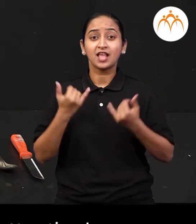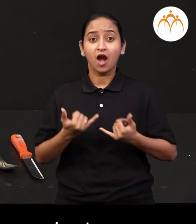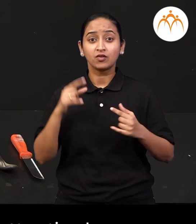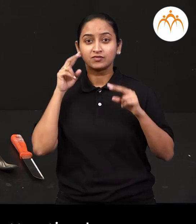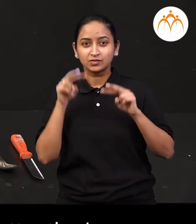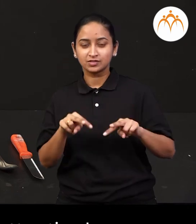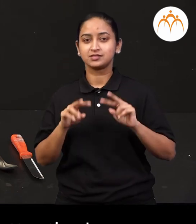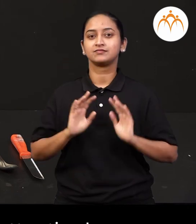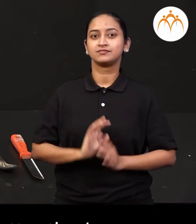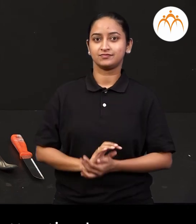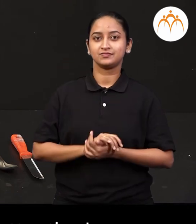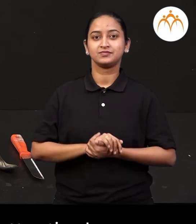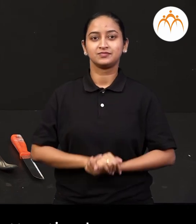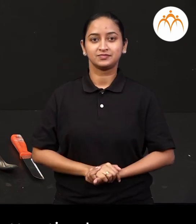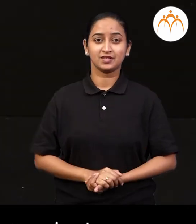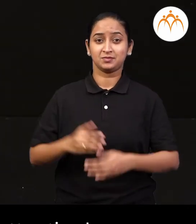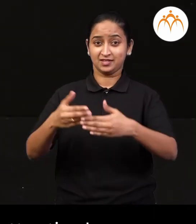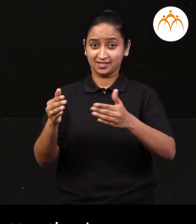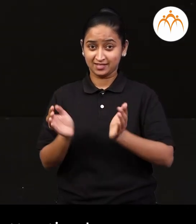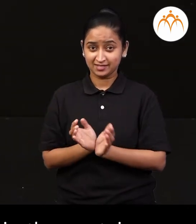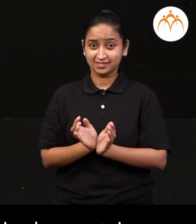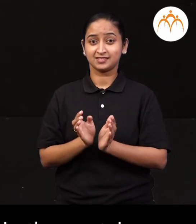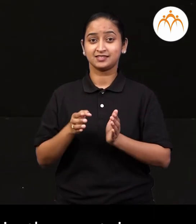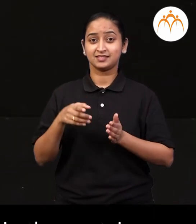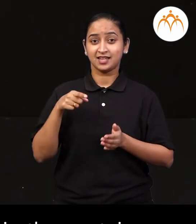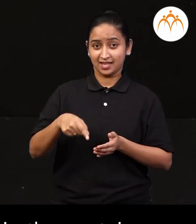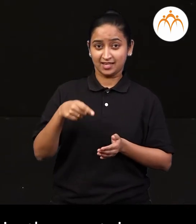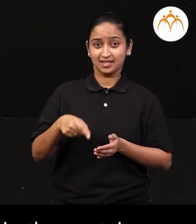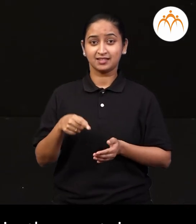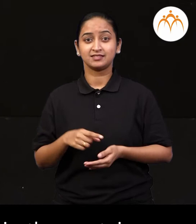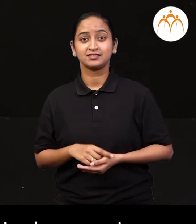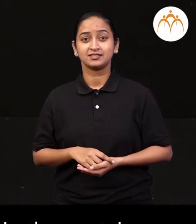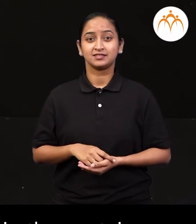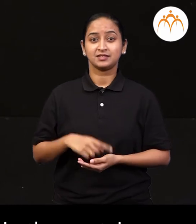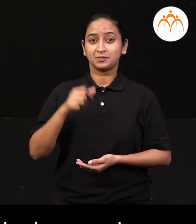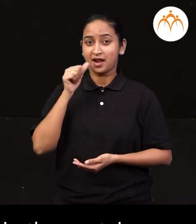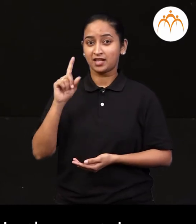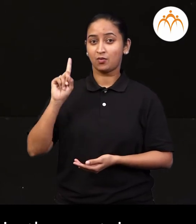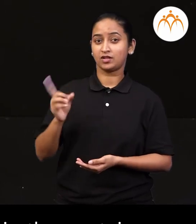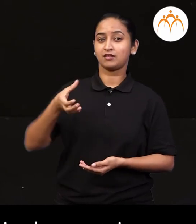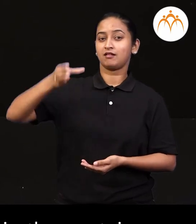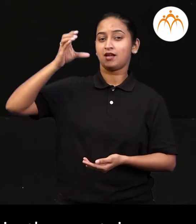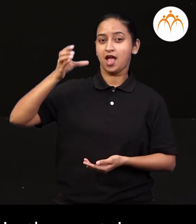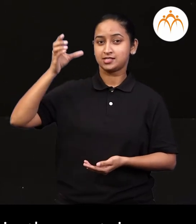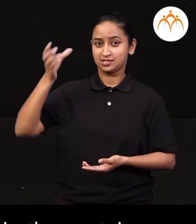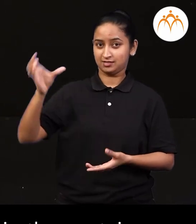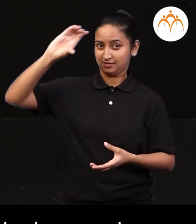please pay attention. Take one glass of water in the container.